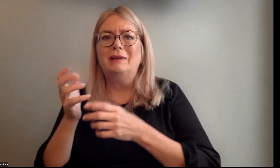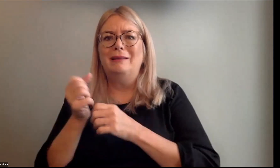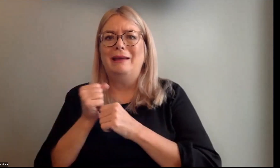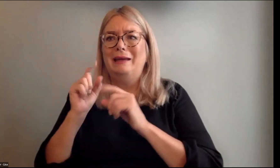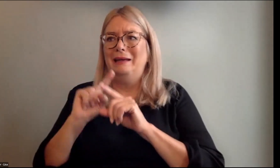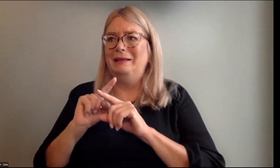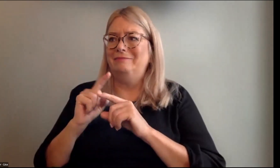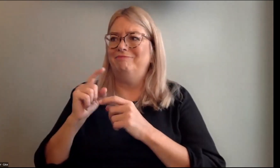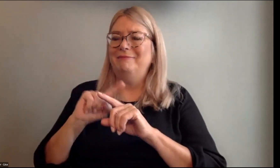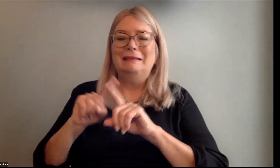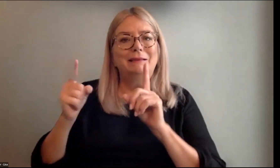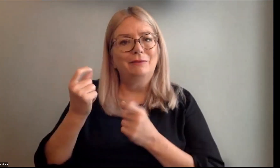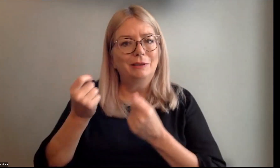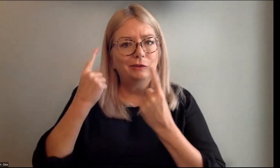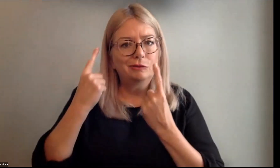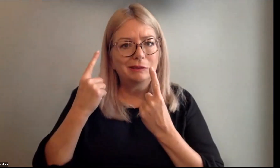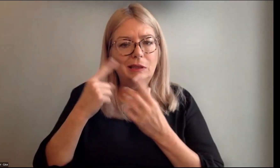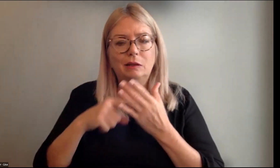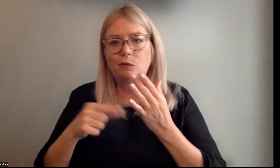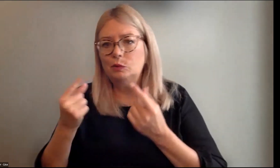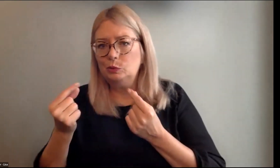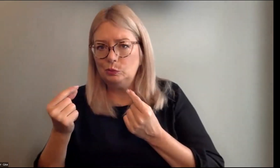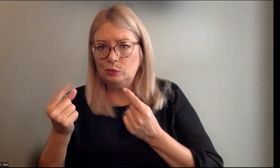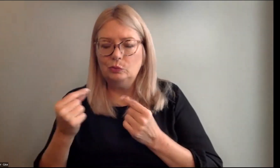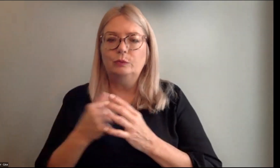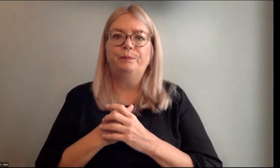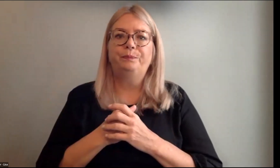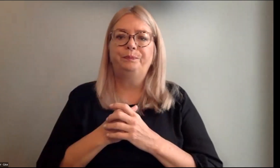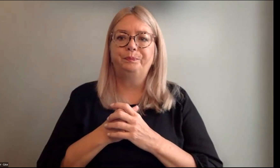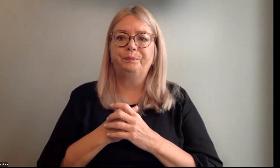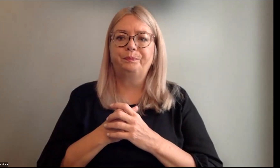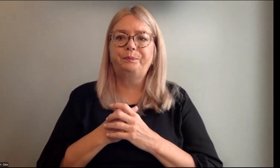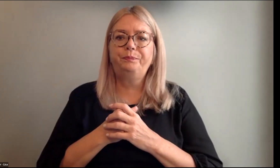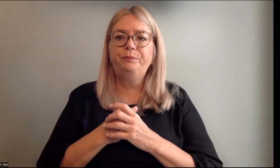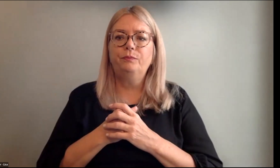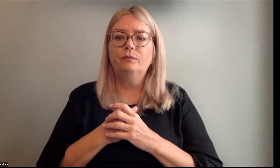to do or not supposed to do. And so when